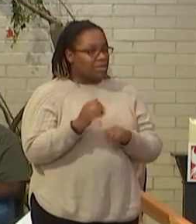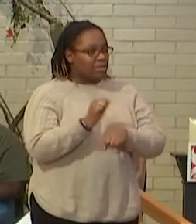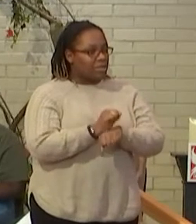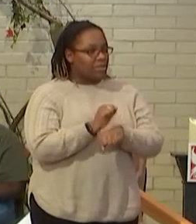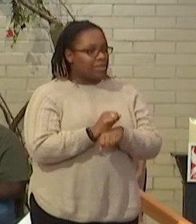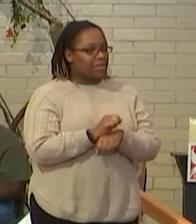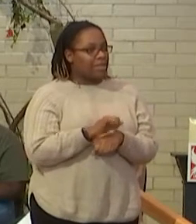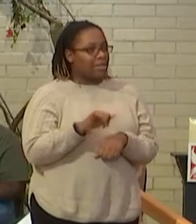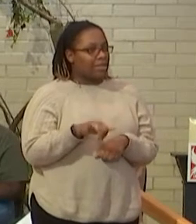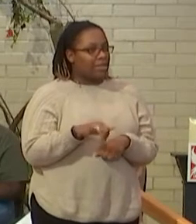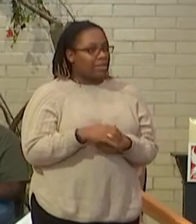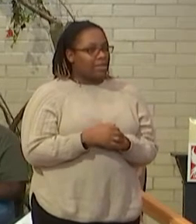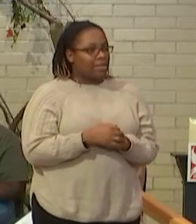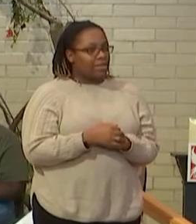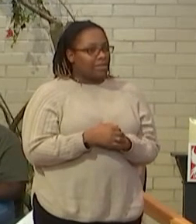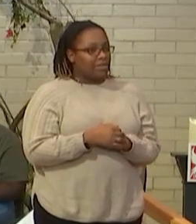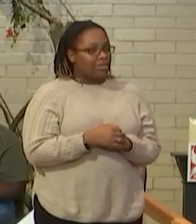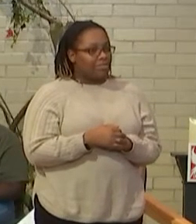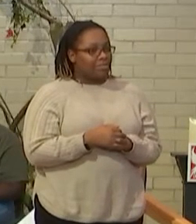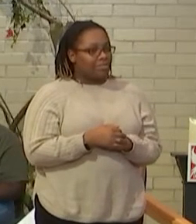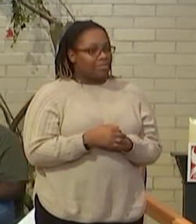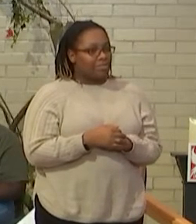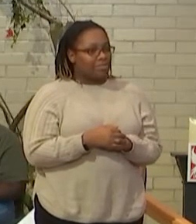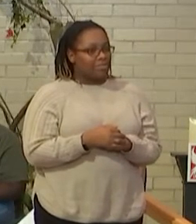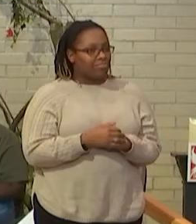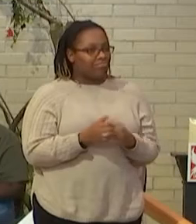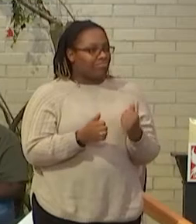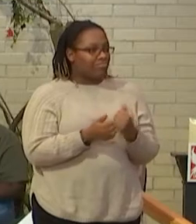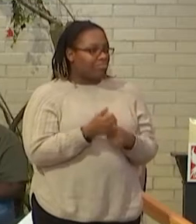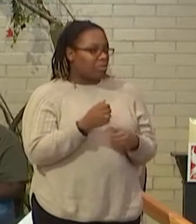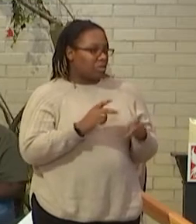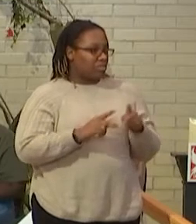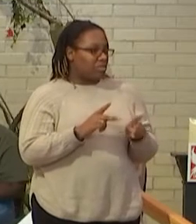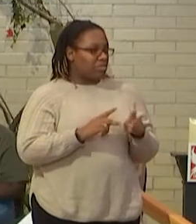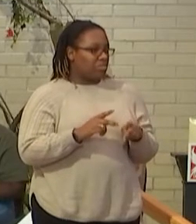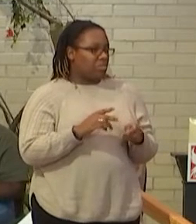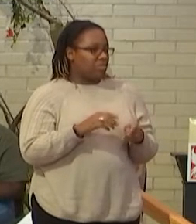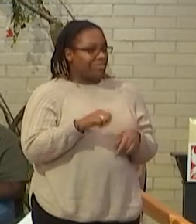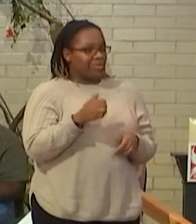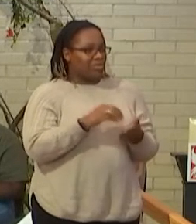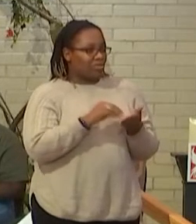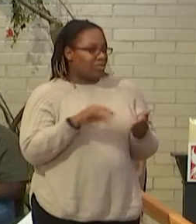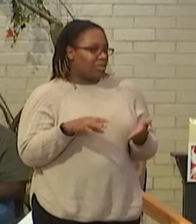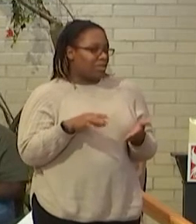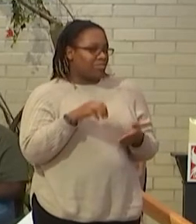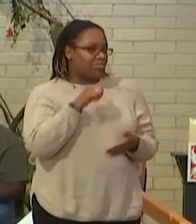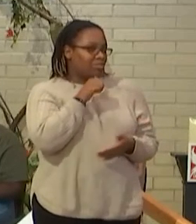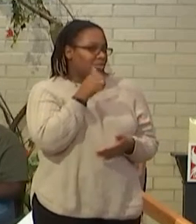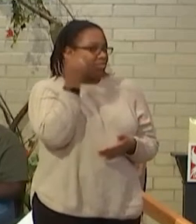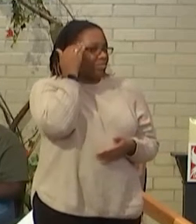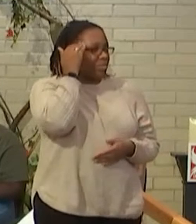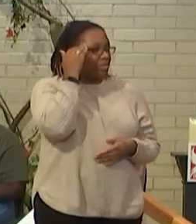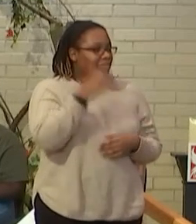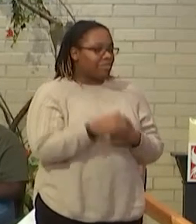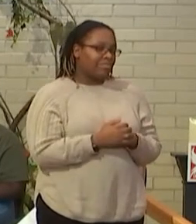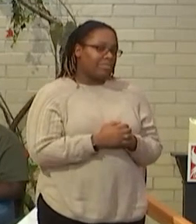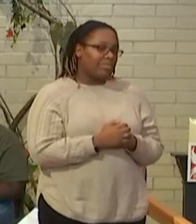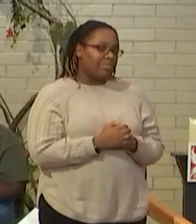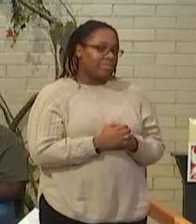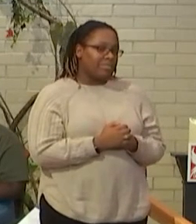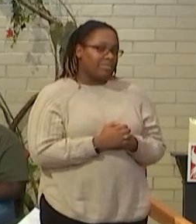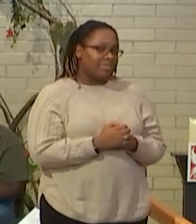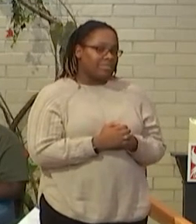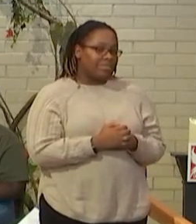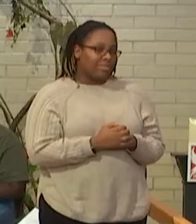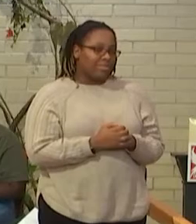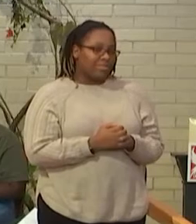of the people that I go to class with don't know I have Tourette's, because it's something that I can kind of like keep down for about 50 minutes